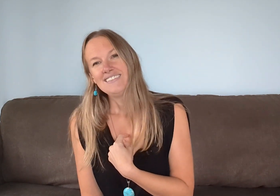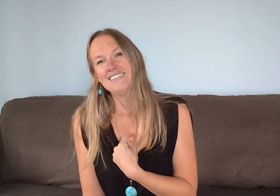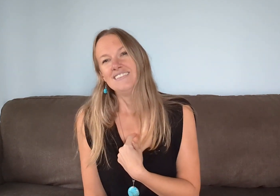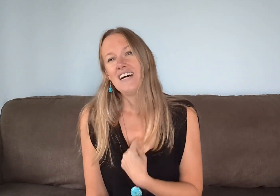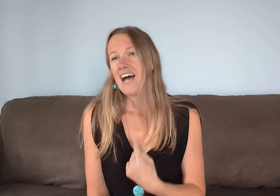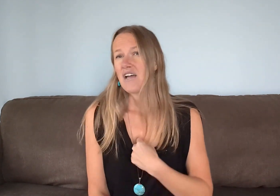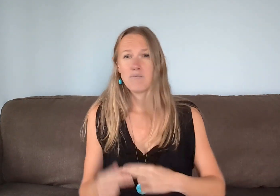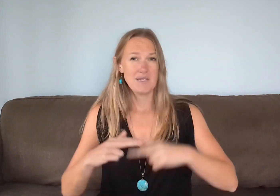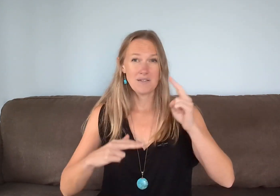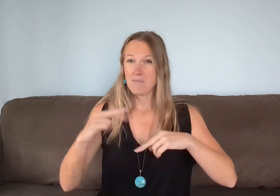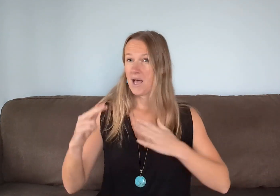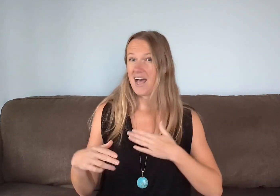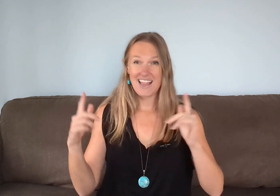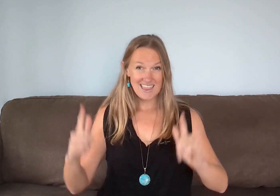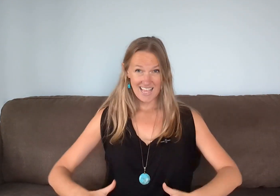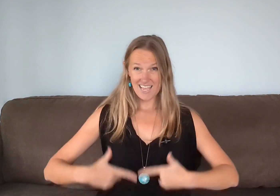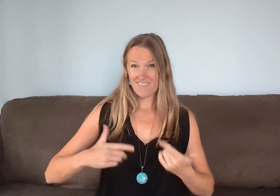I will build my life upon.